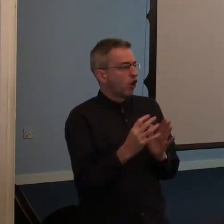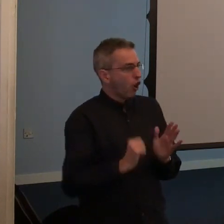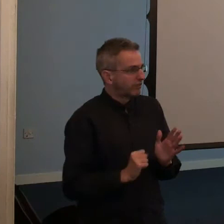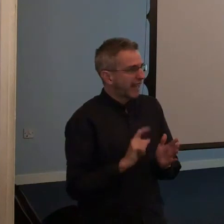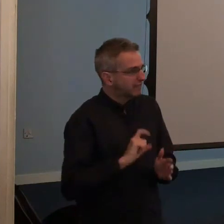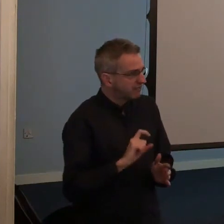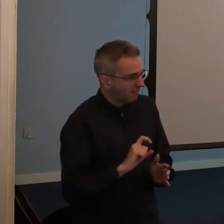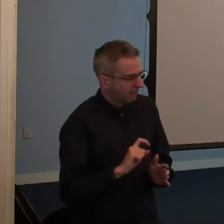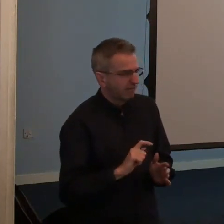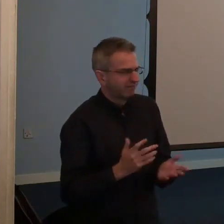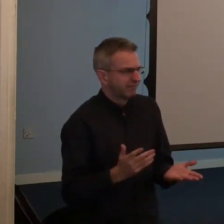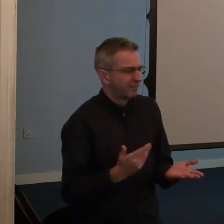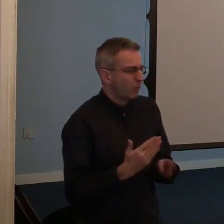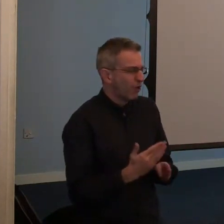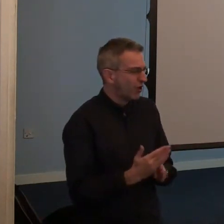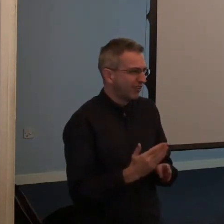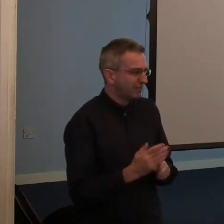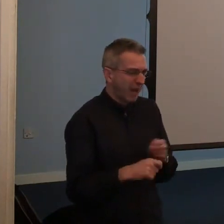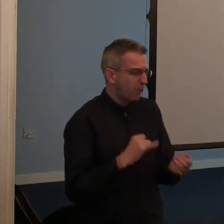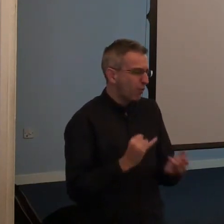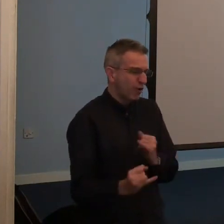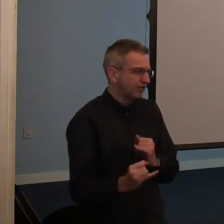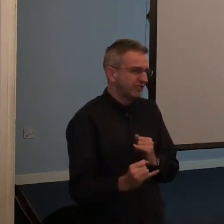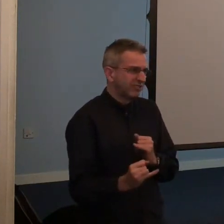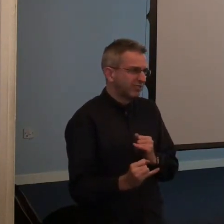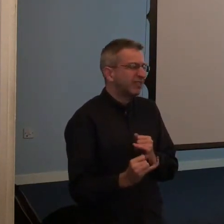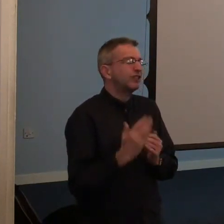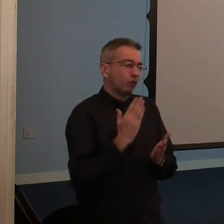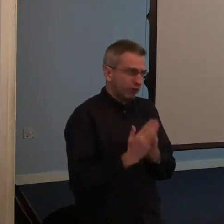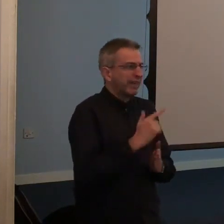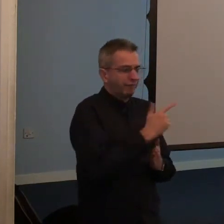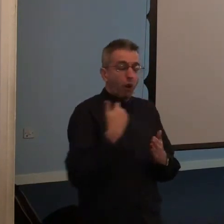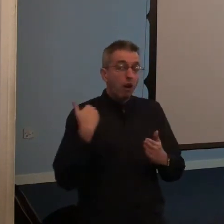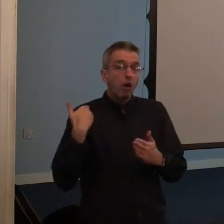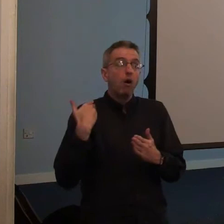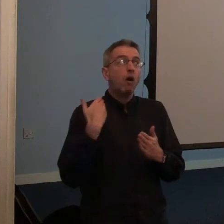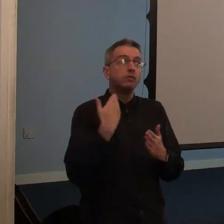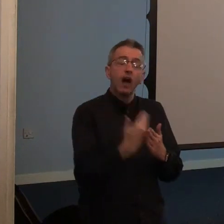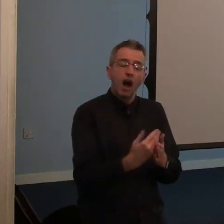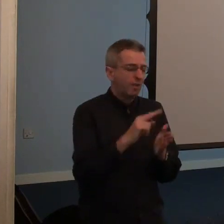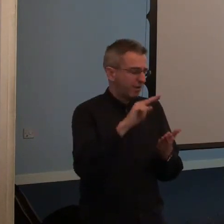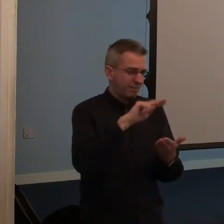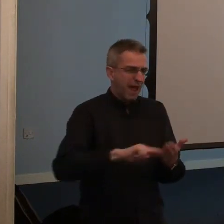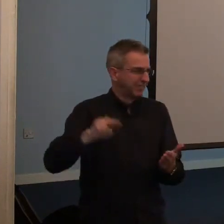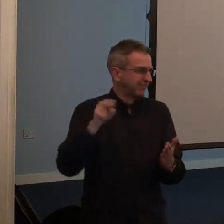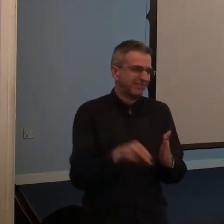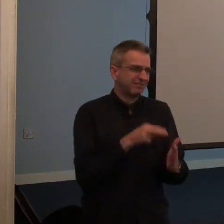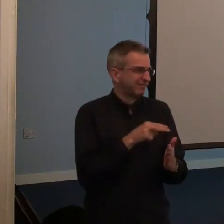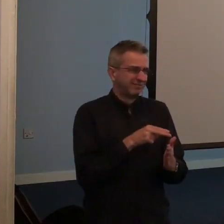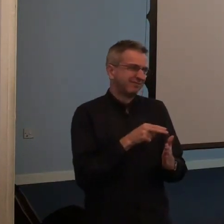person, and yet they developed cancer. So the gene therapy didn't work, they ended up worse off. So for a long time,